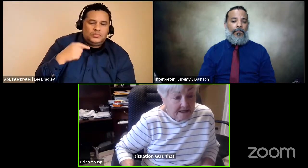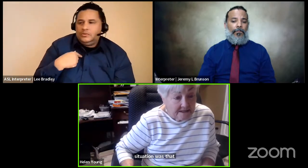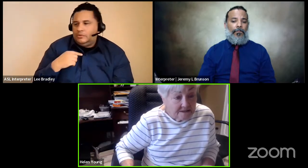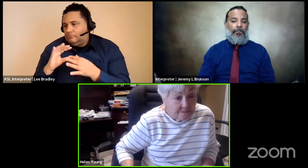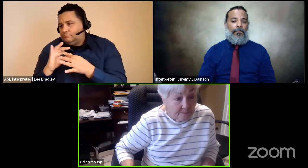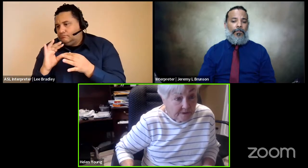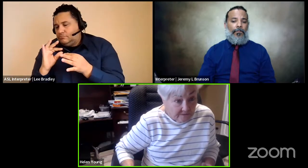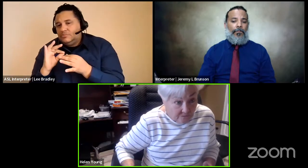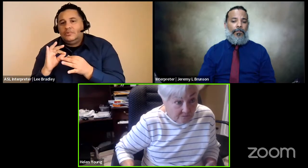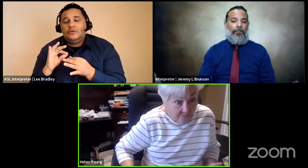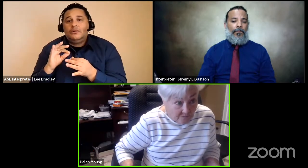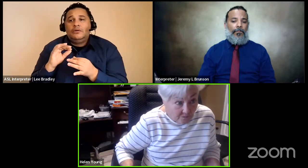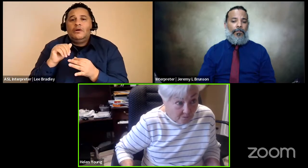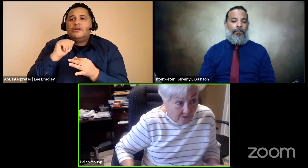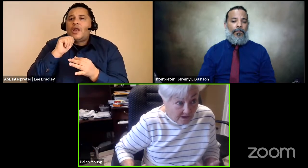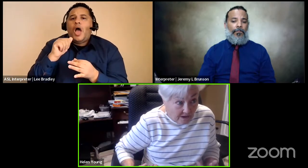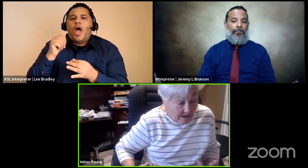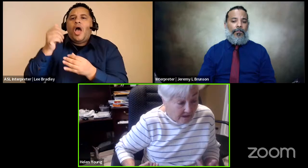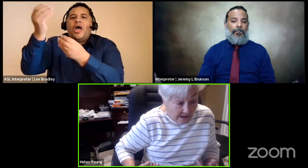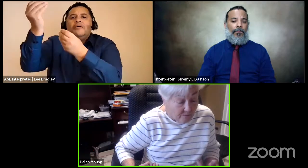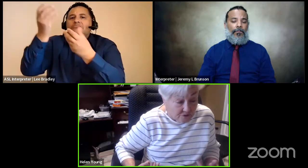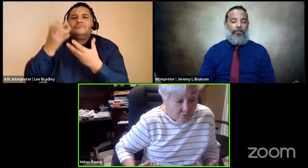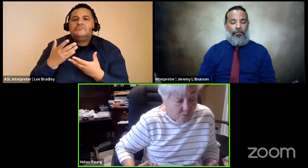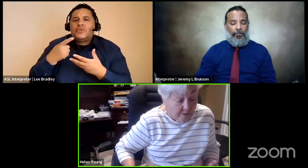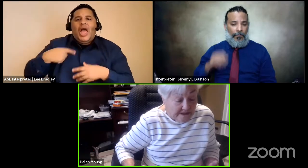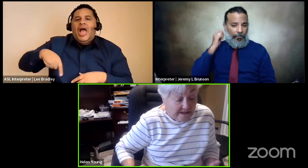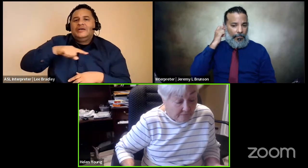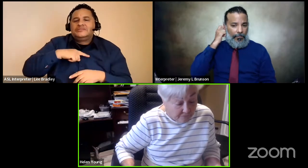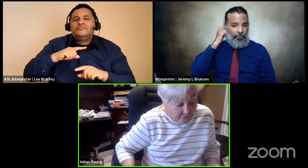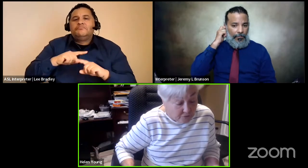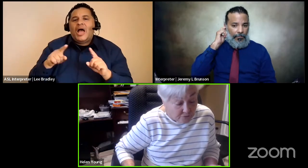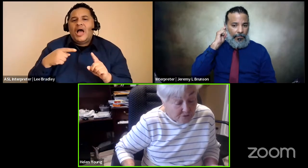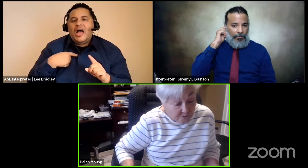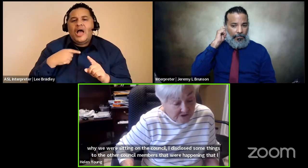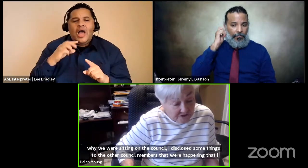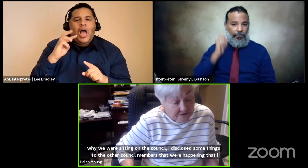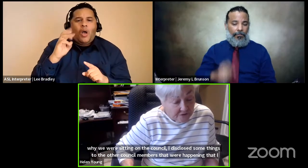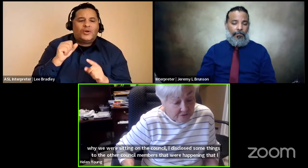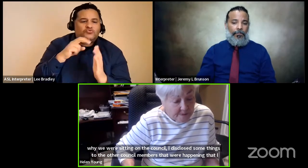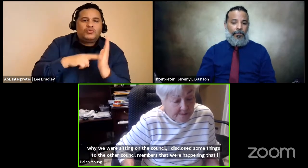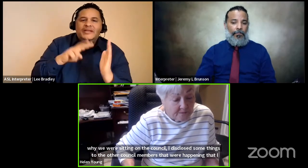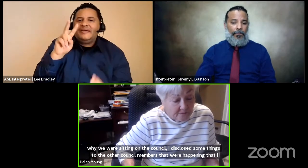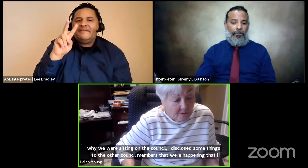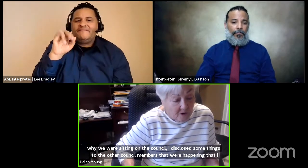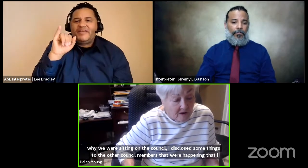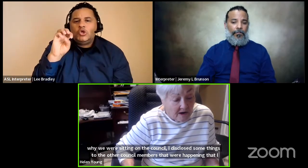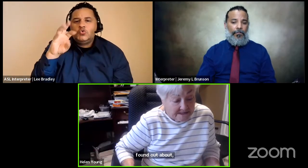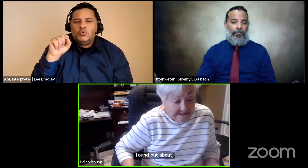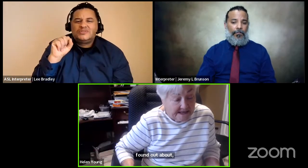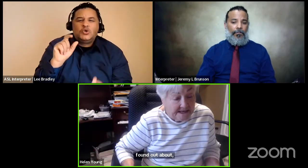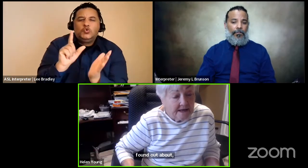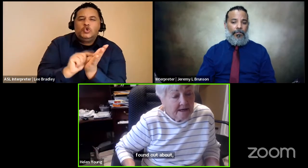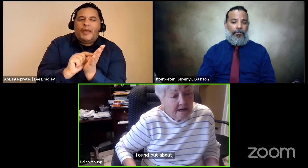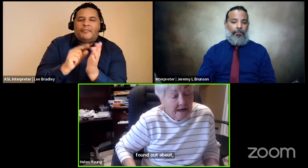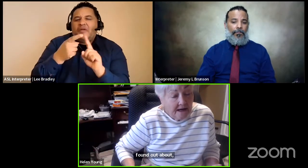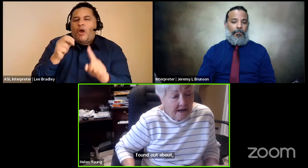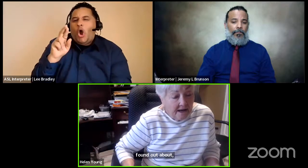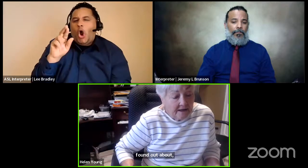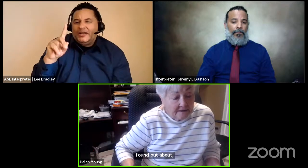to us, but I was reading The Views, which is a newspaper from